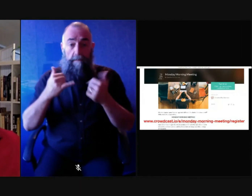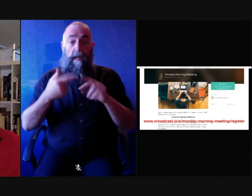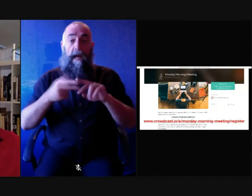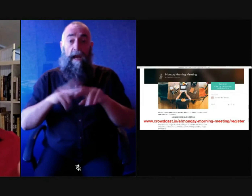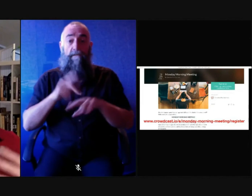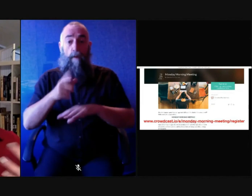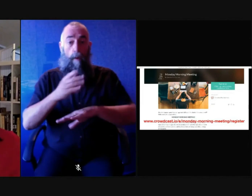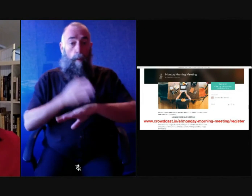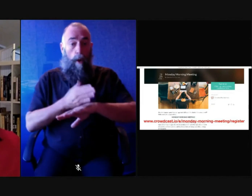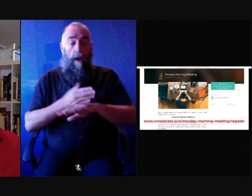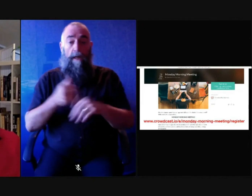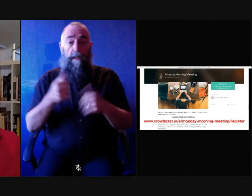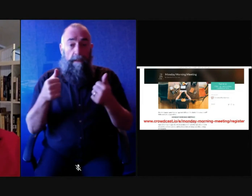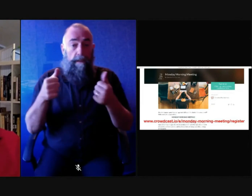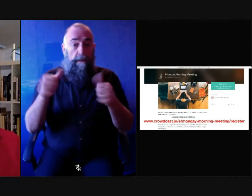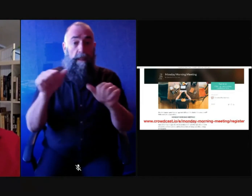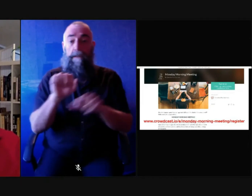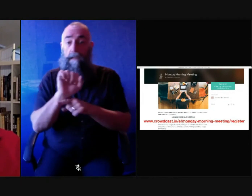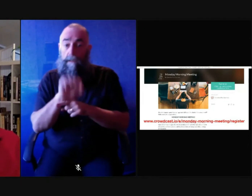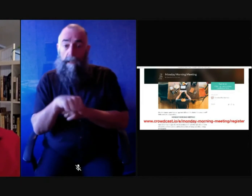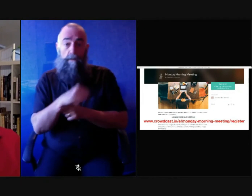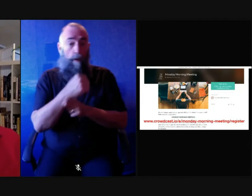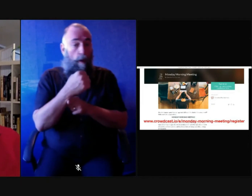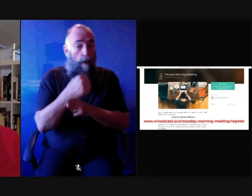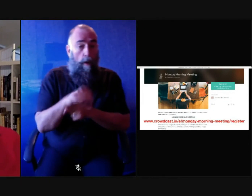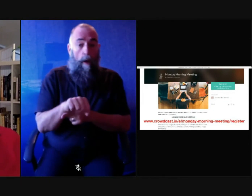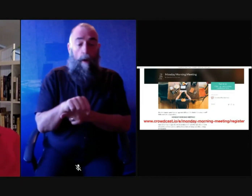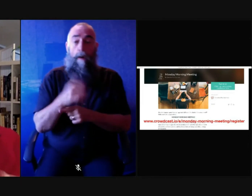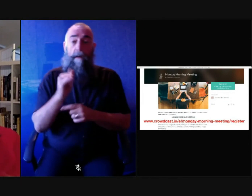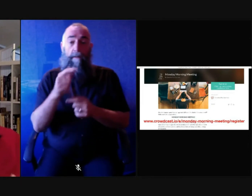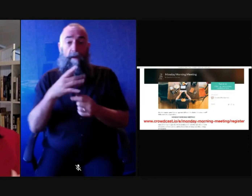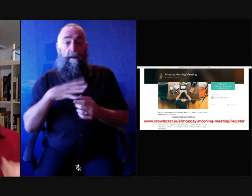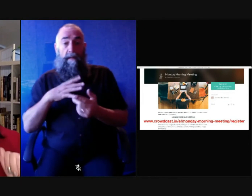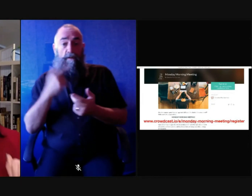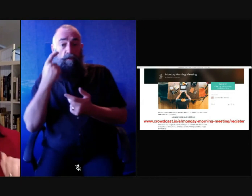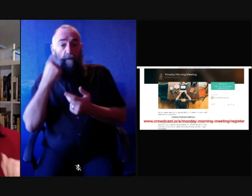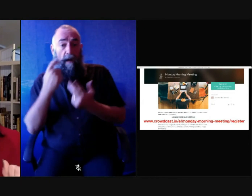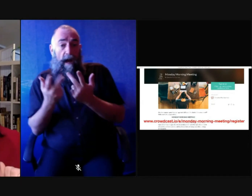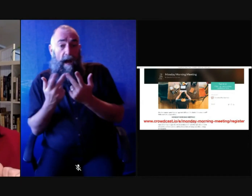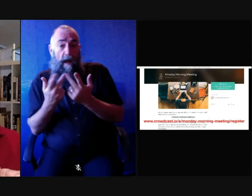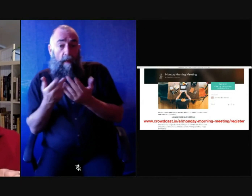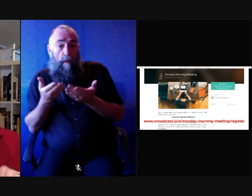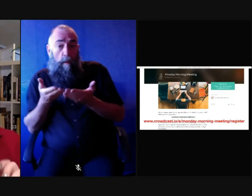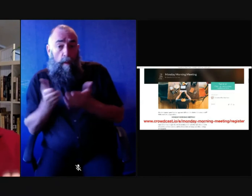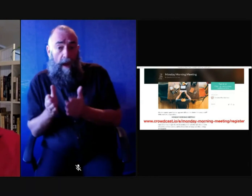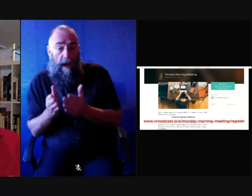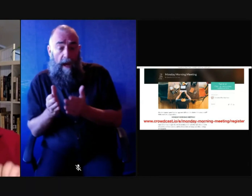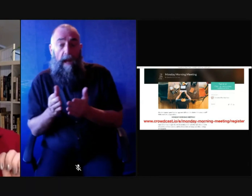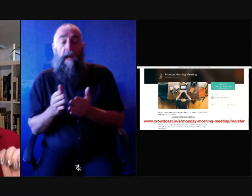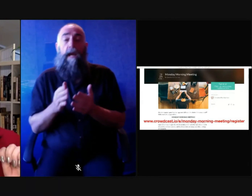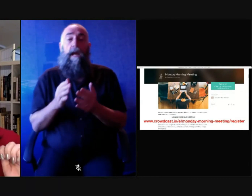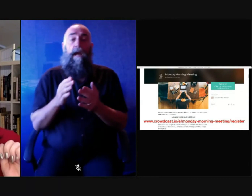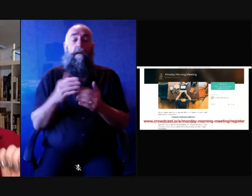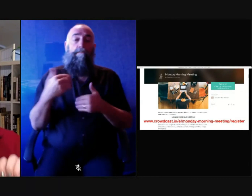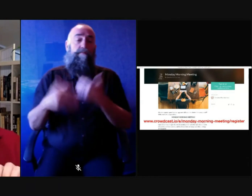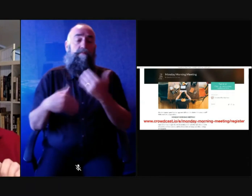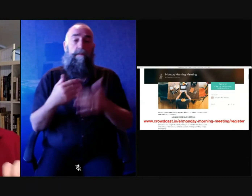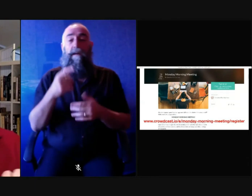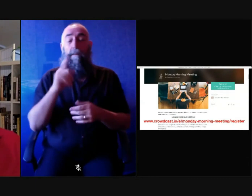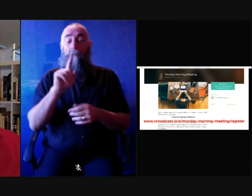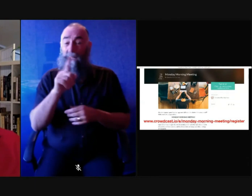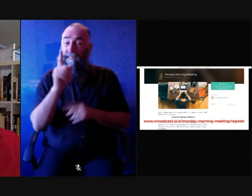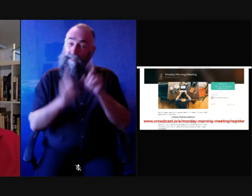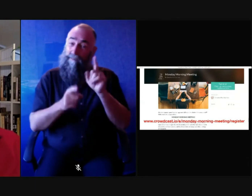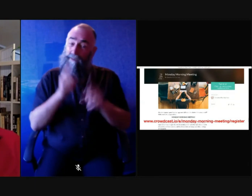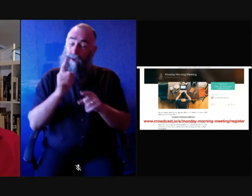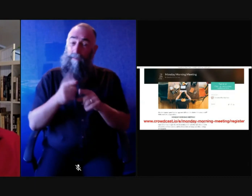not there are other ways that we could try. When we've been going through periods of anxiety and